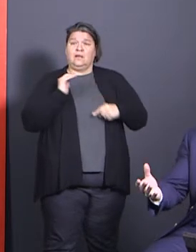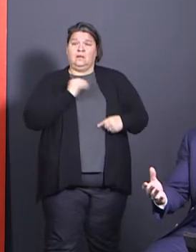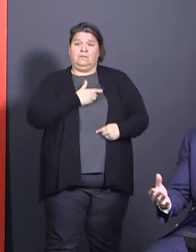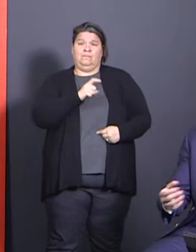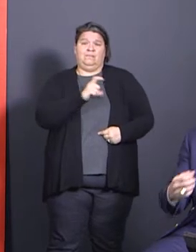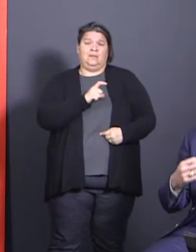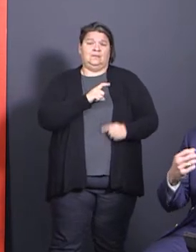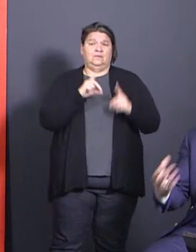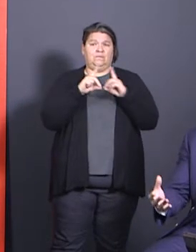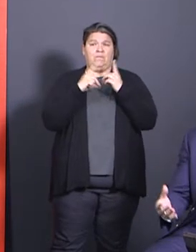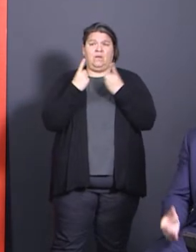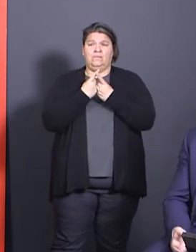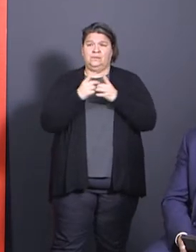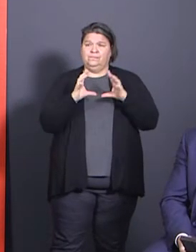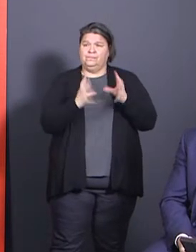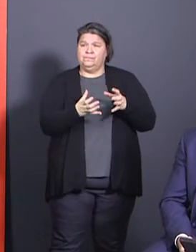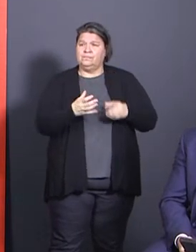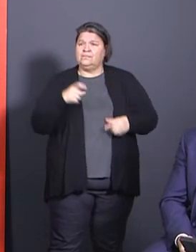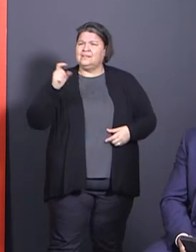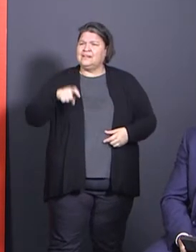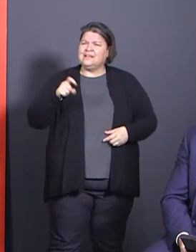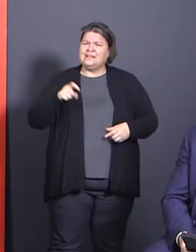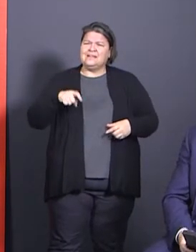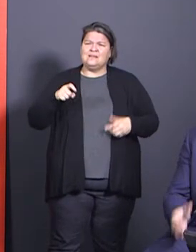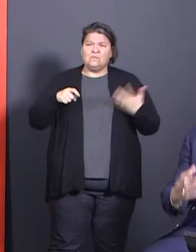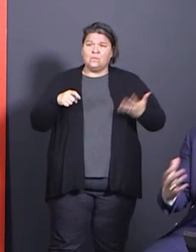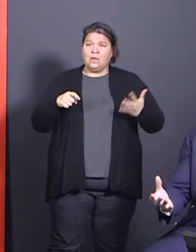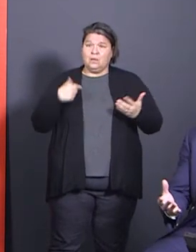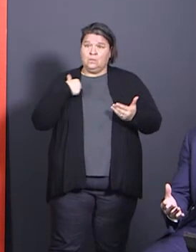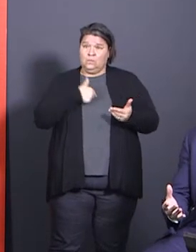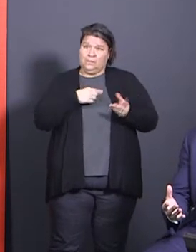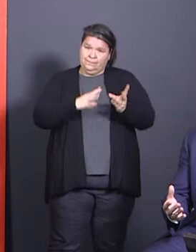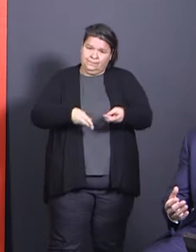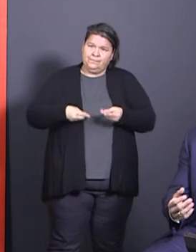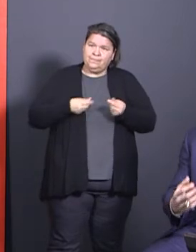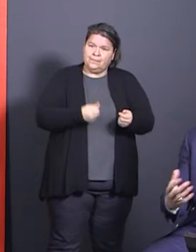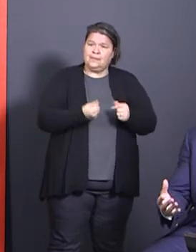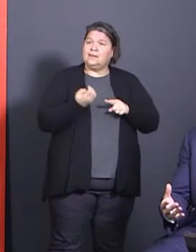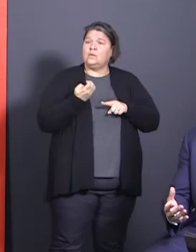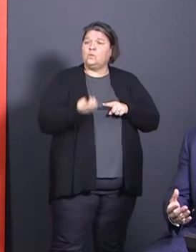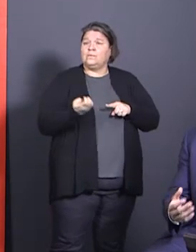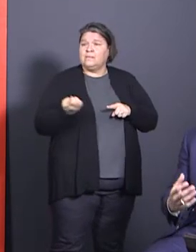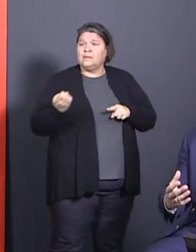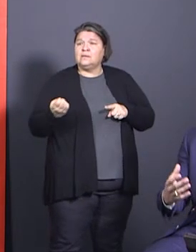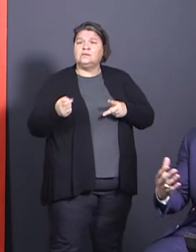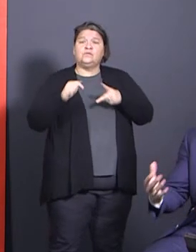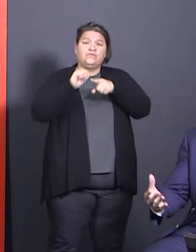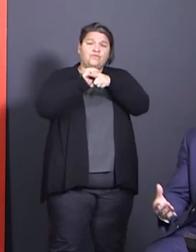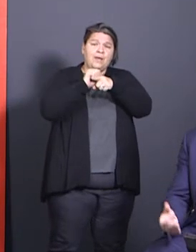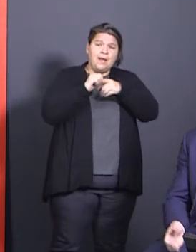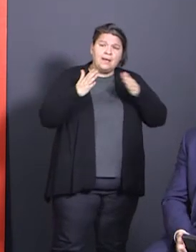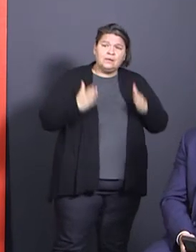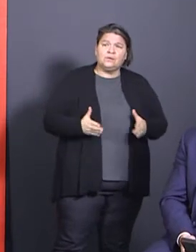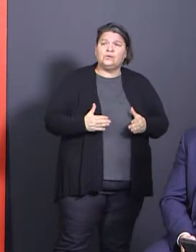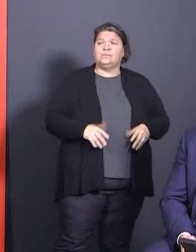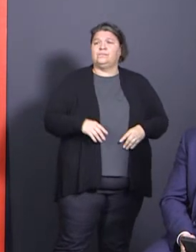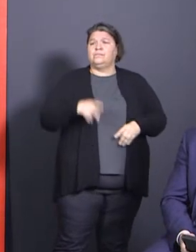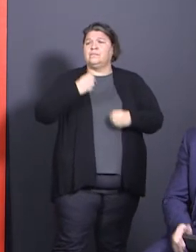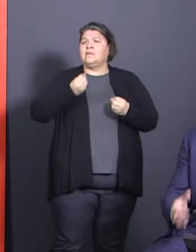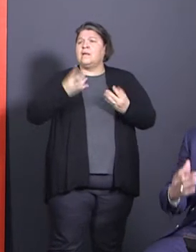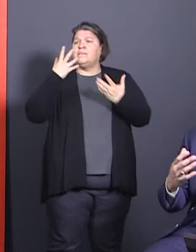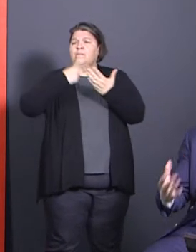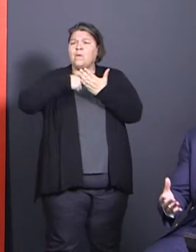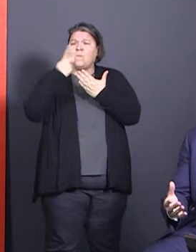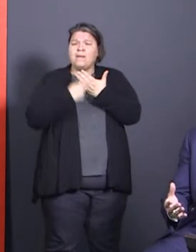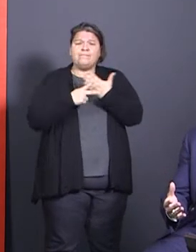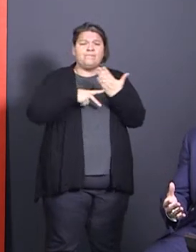from CCPD go towards equipment, training, a lot of community programs that actually help keep our city safe. So